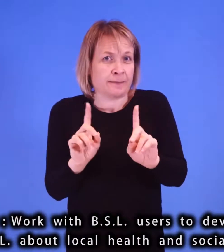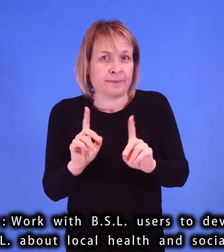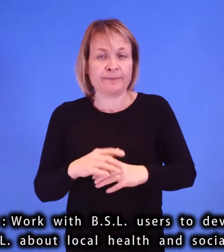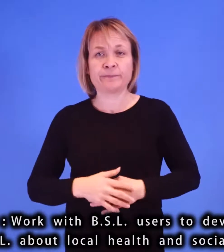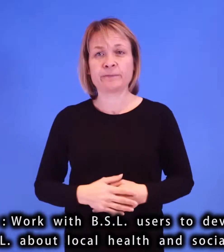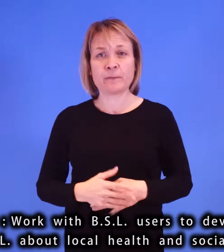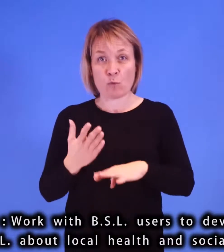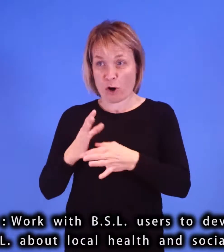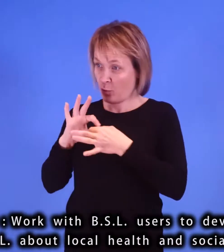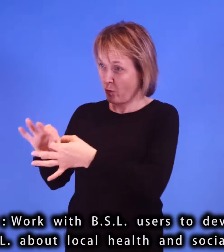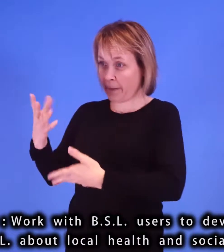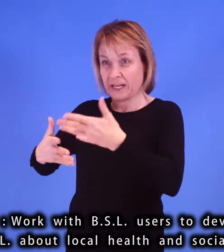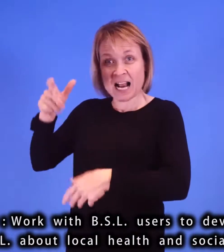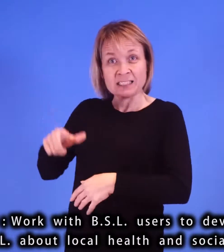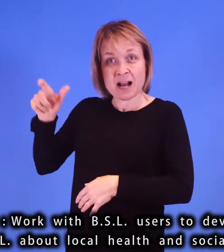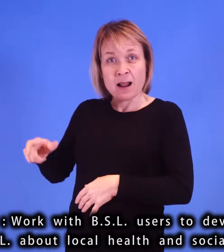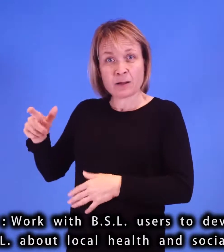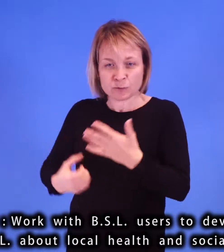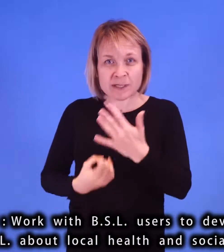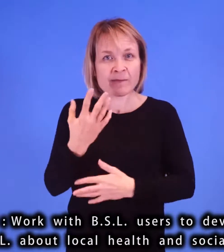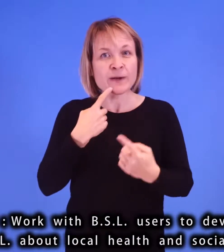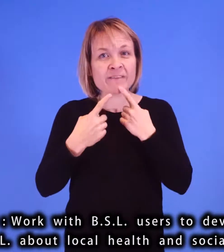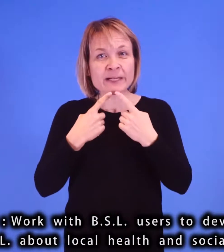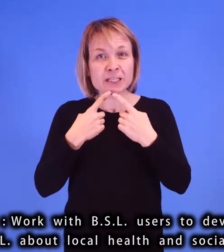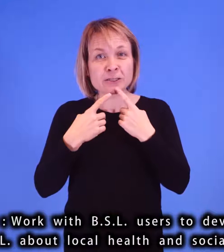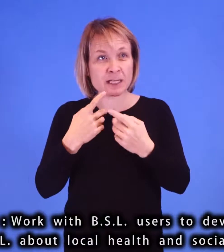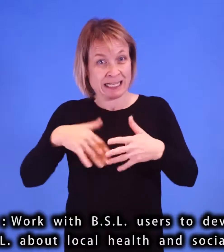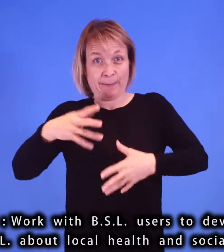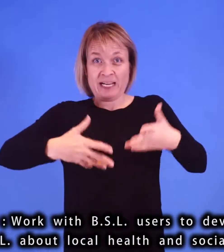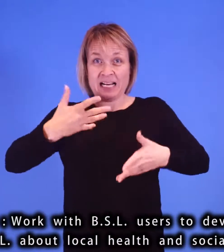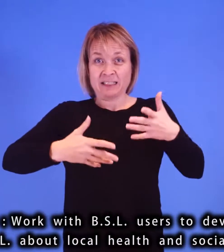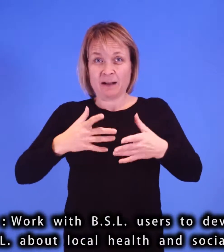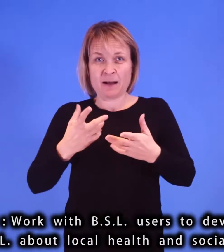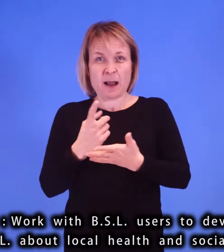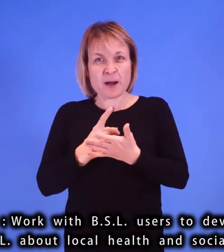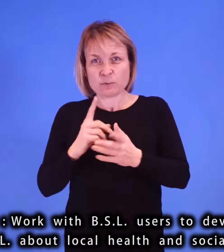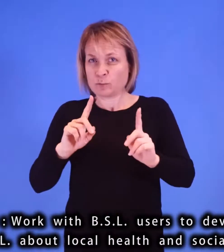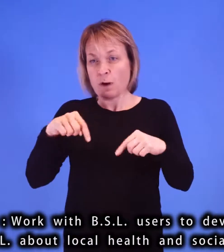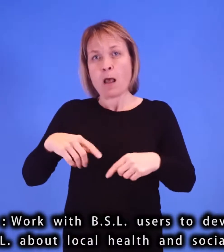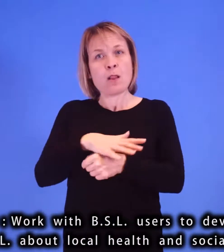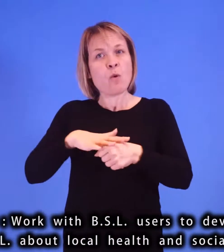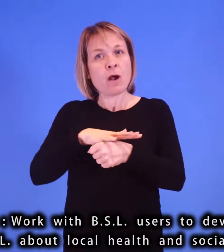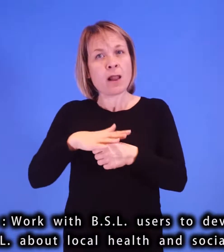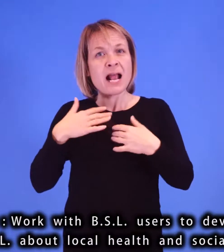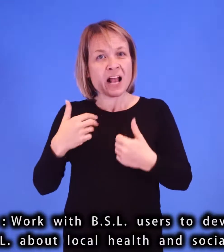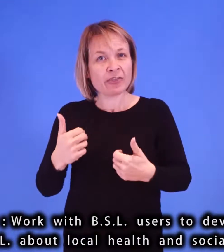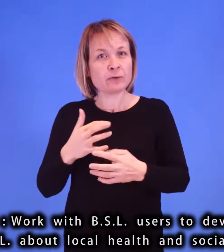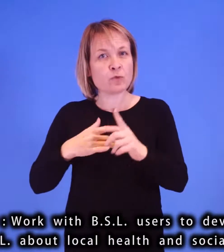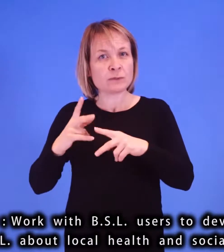Actions. Work with BSL users to develop information in BSL about local health and social care